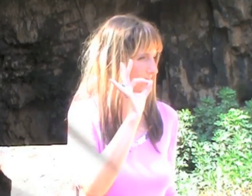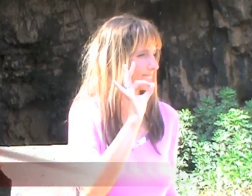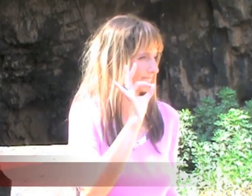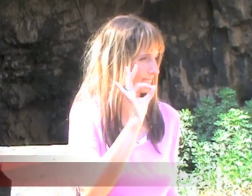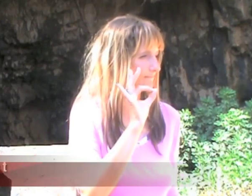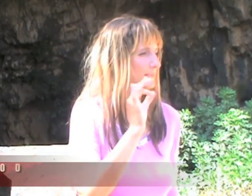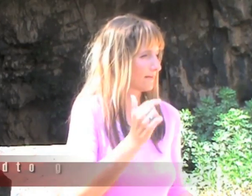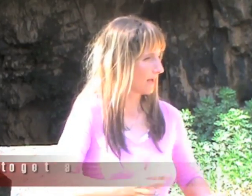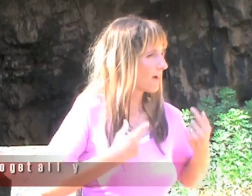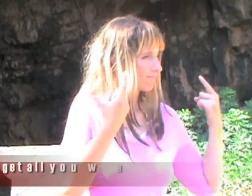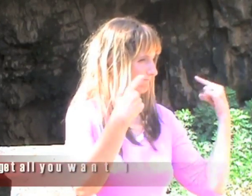it."